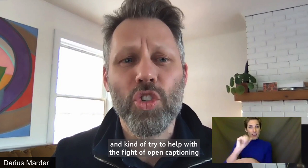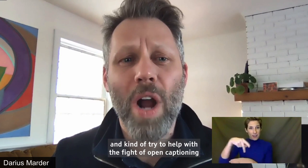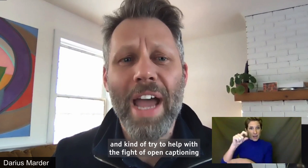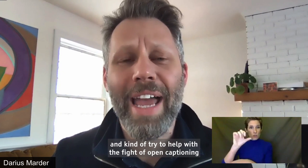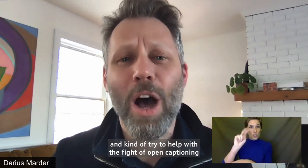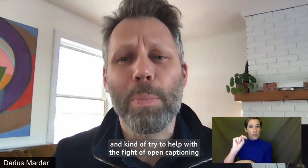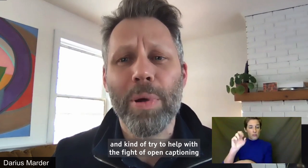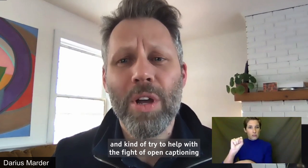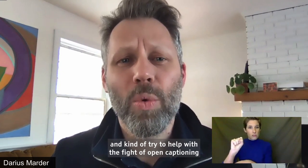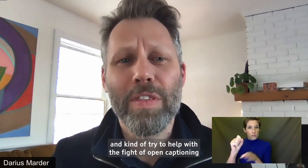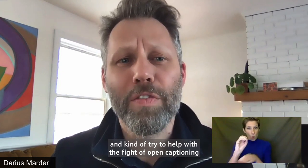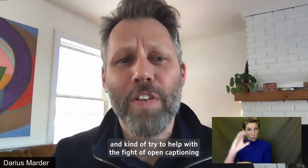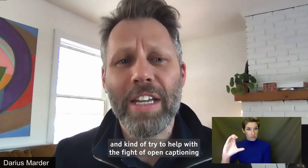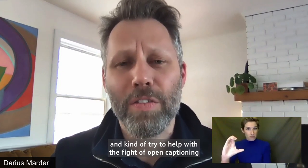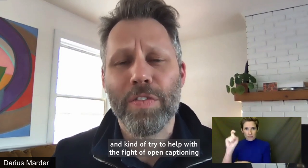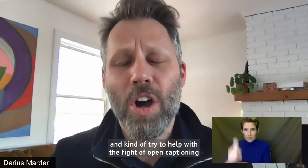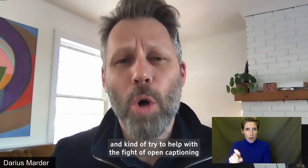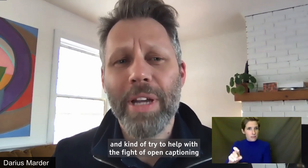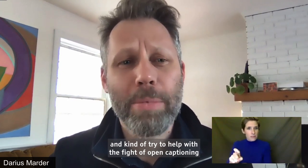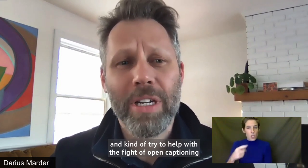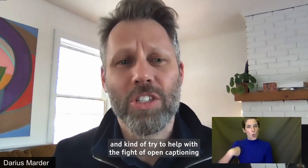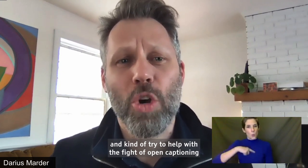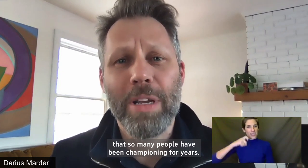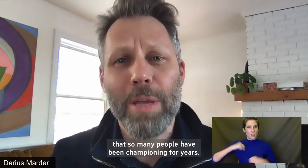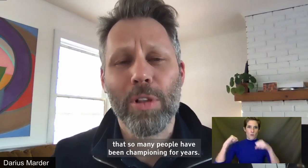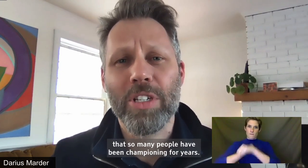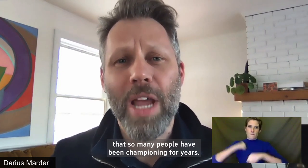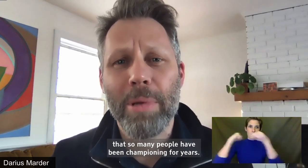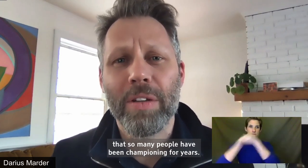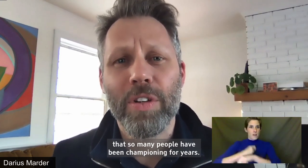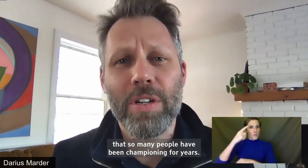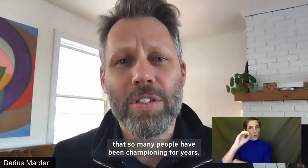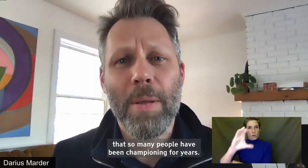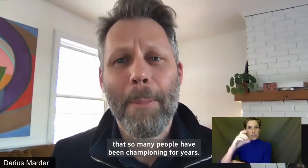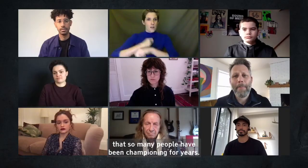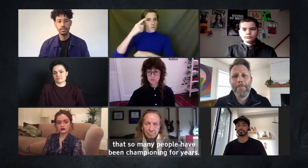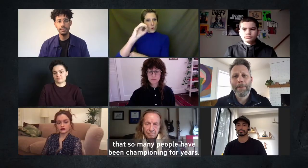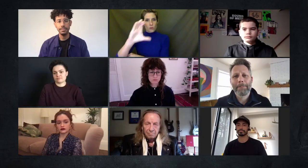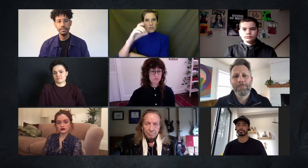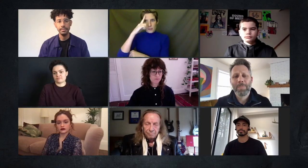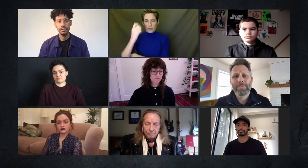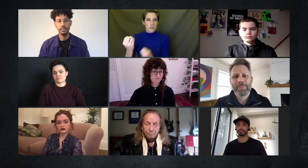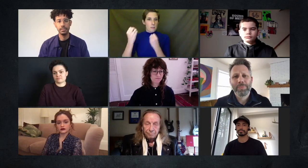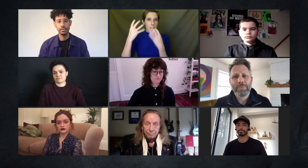and try to help with the fight of open captioning that so many people have been championing for years.